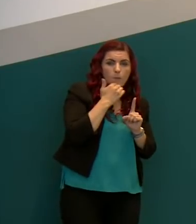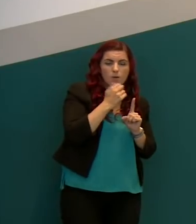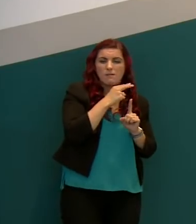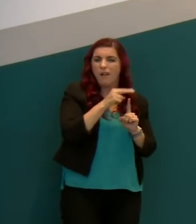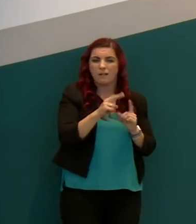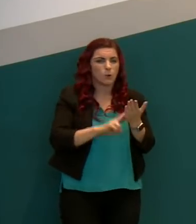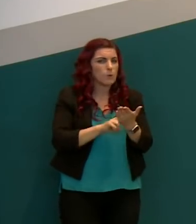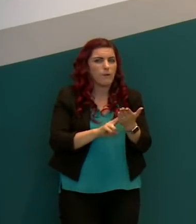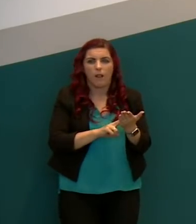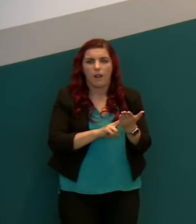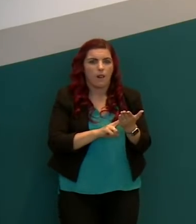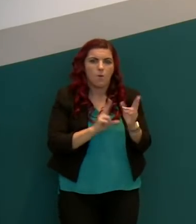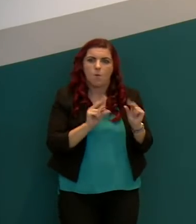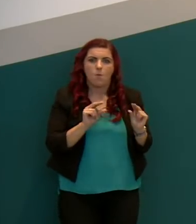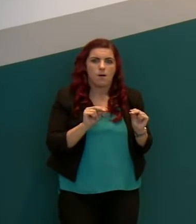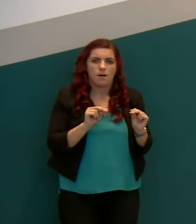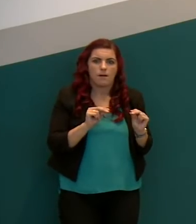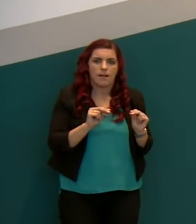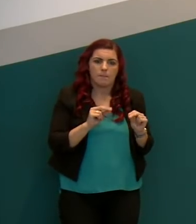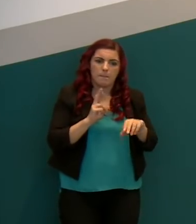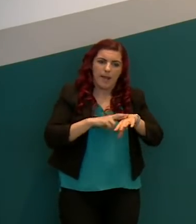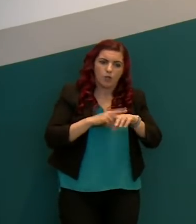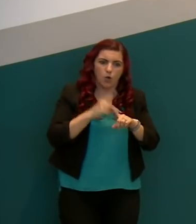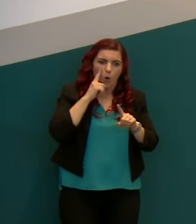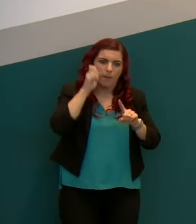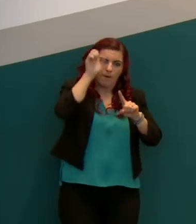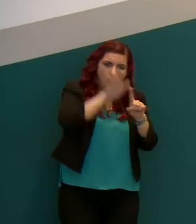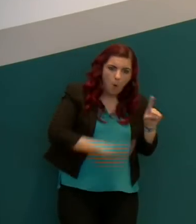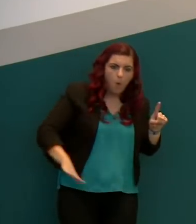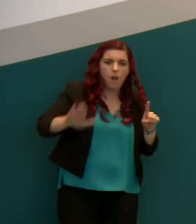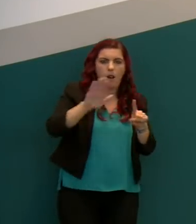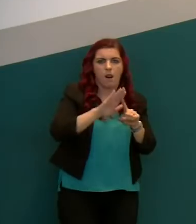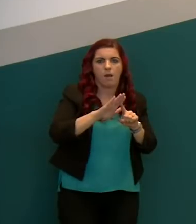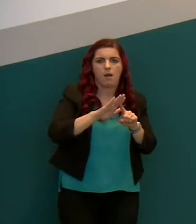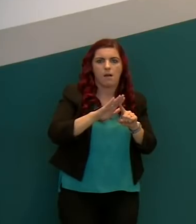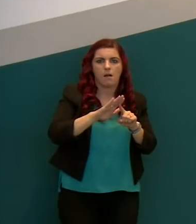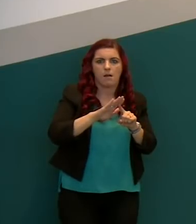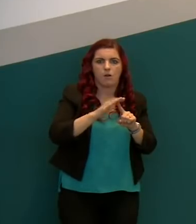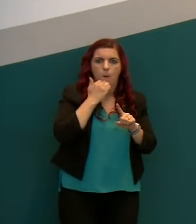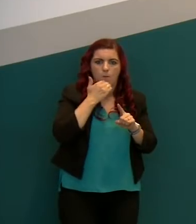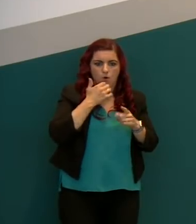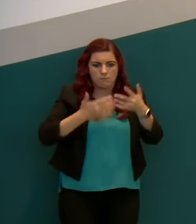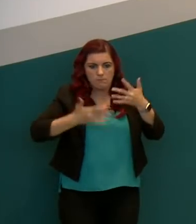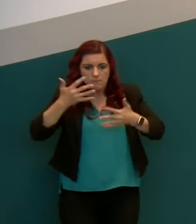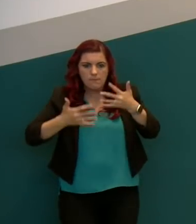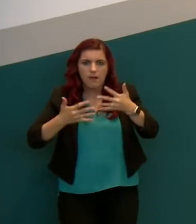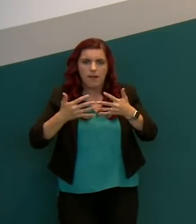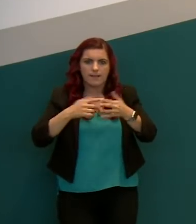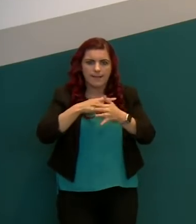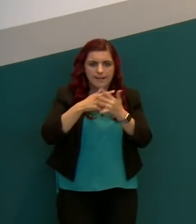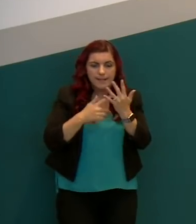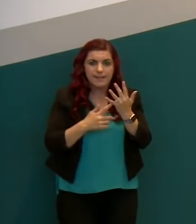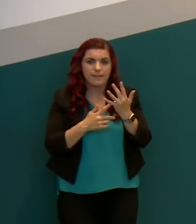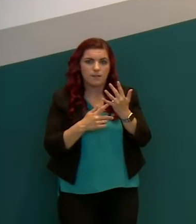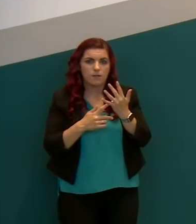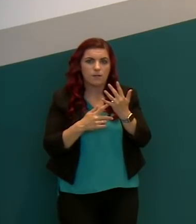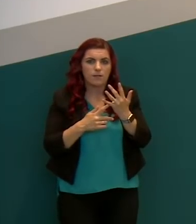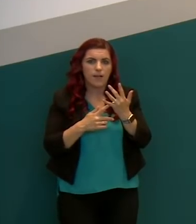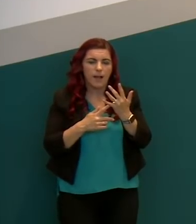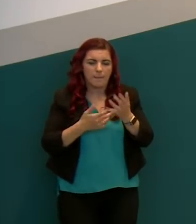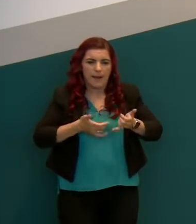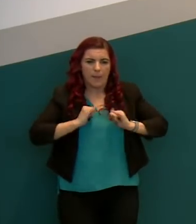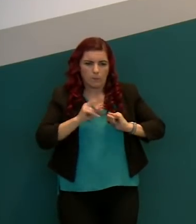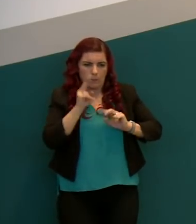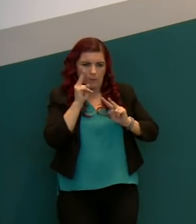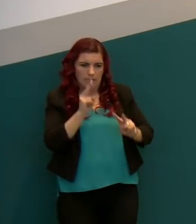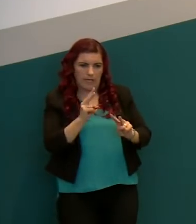particularly useful. You have to look at the full array of metrics and use public health judgment to understand